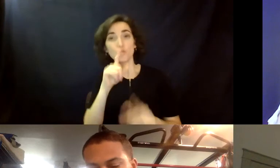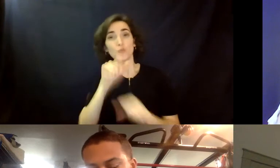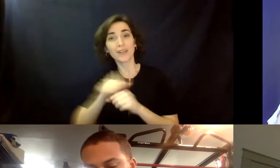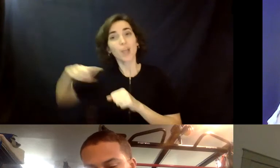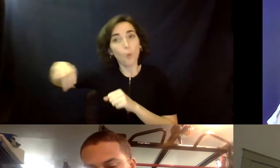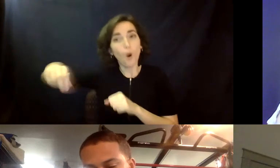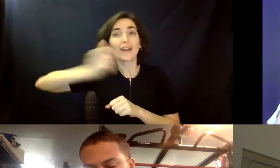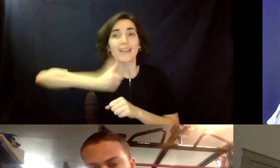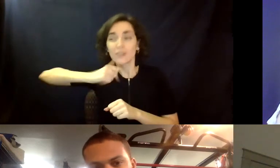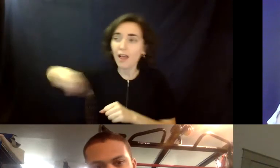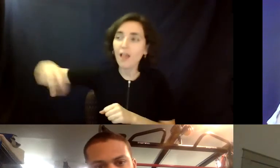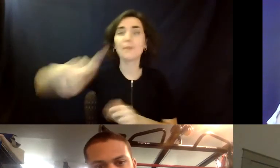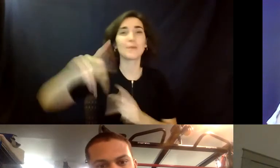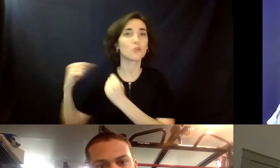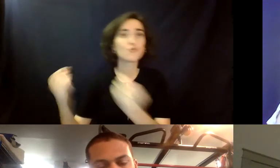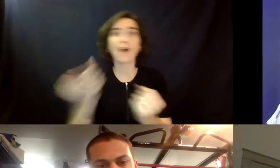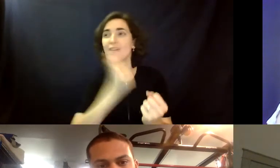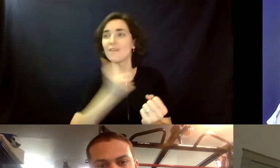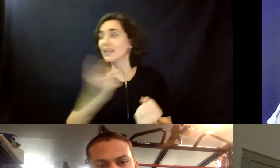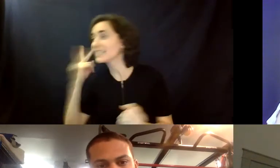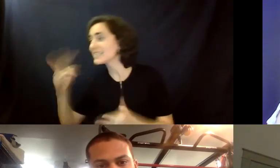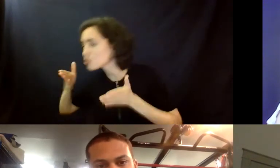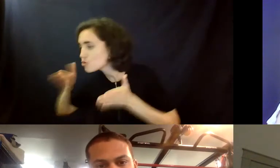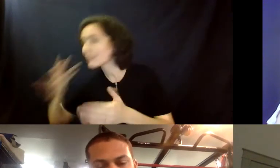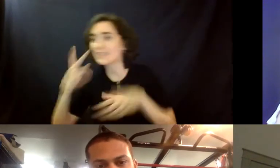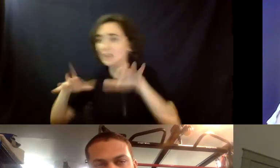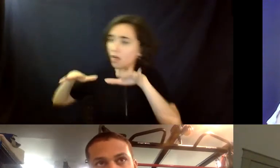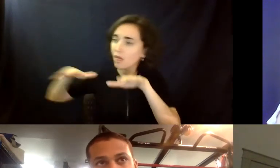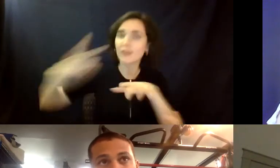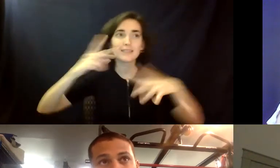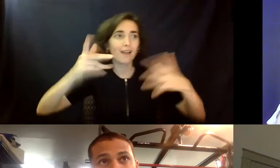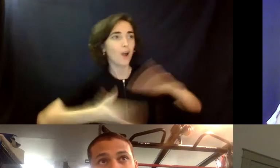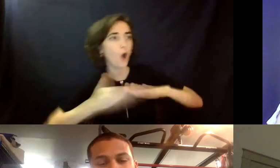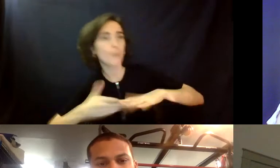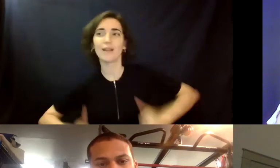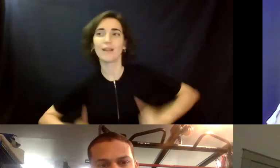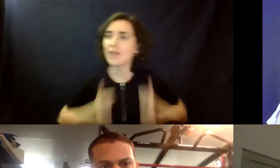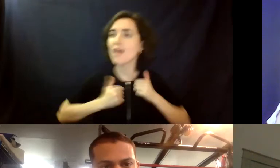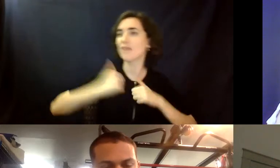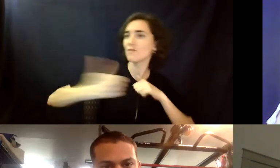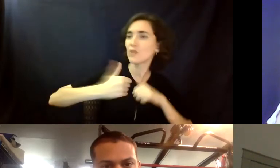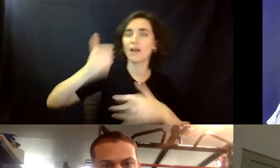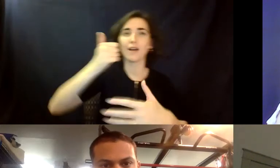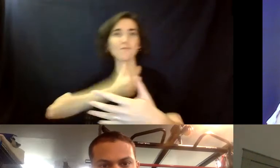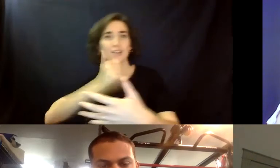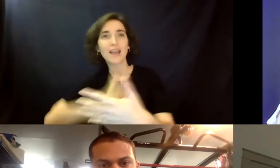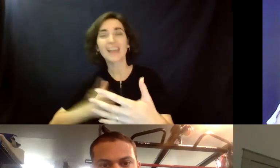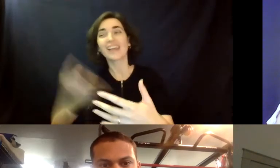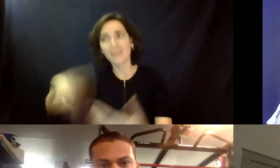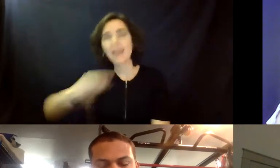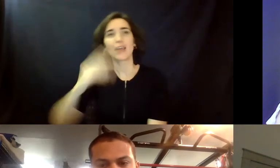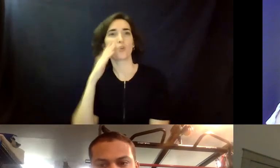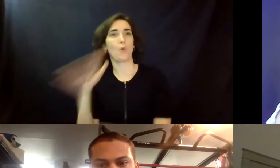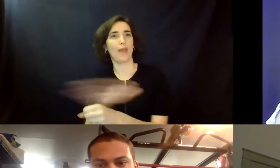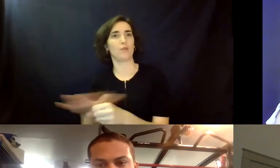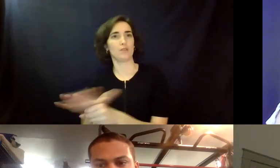every day, that drive those streets every day, that operate, live, work, commute in and out of those areas every day, they know that area better